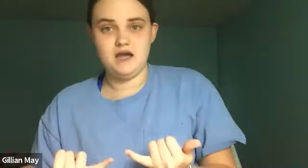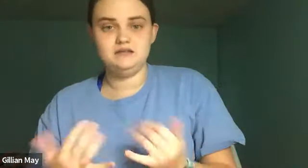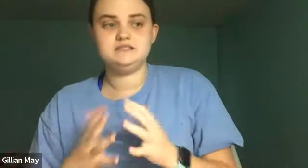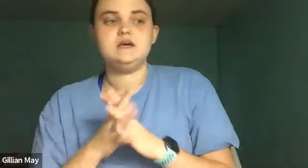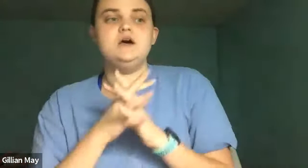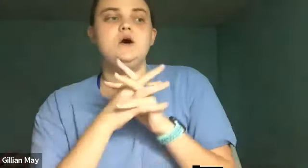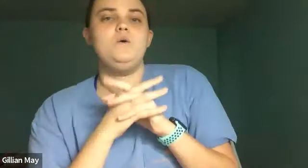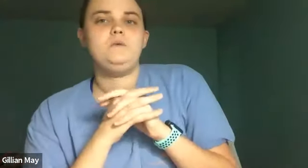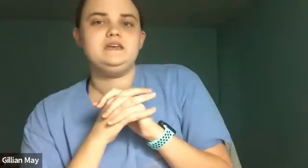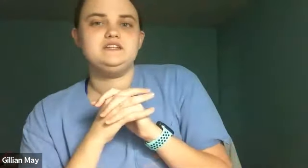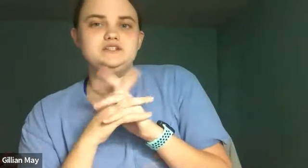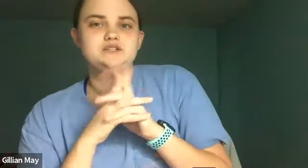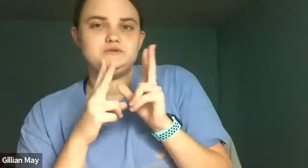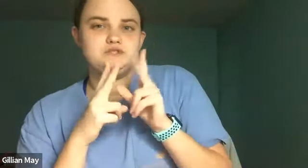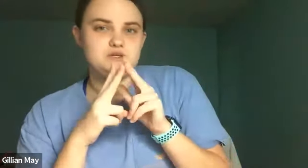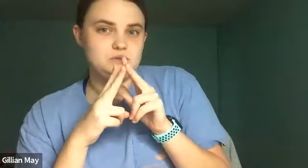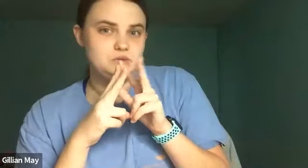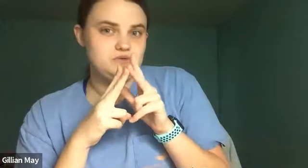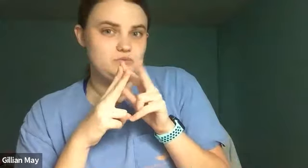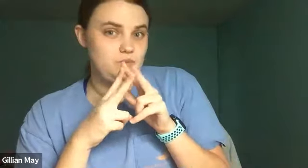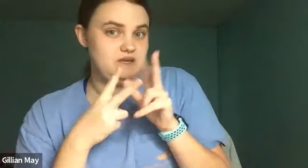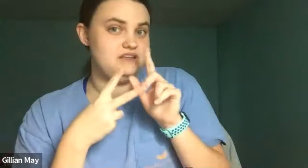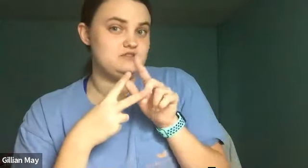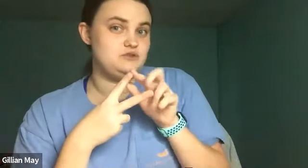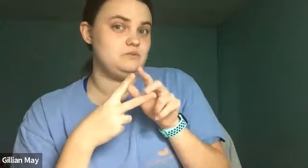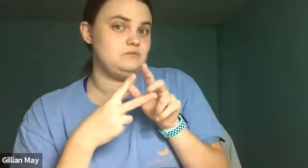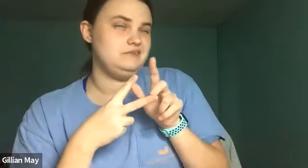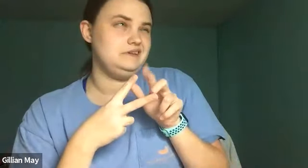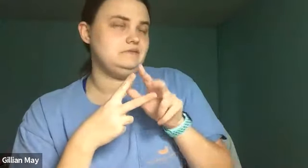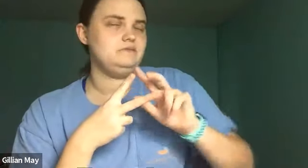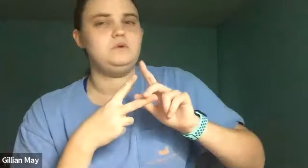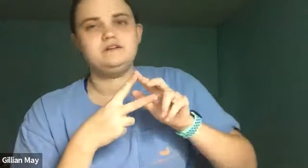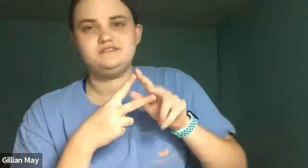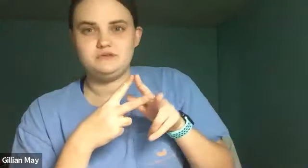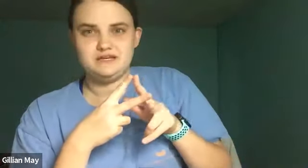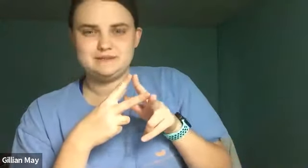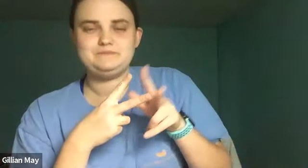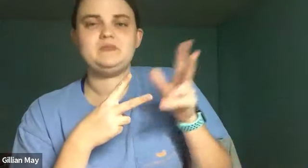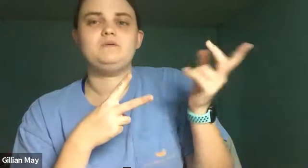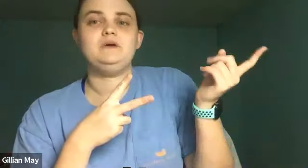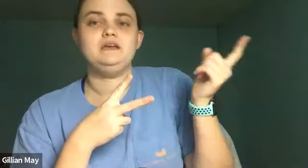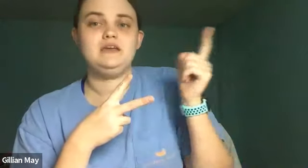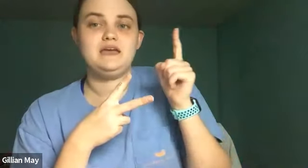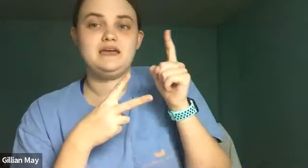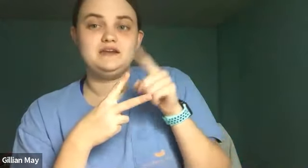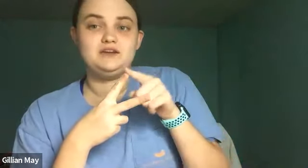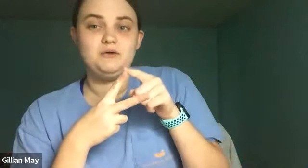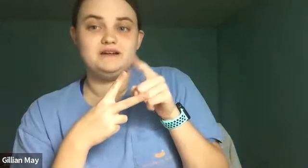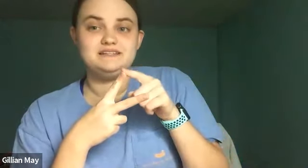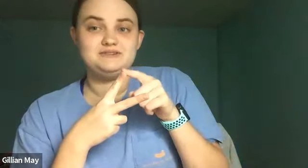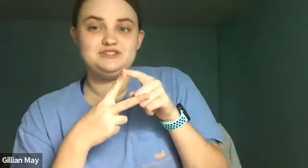that, we can either do one of 2 things. We can go on down